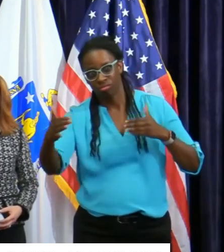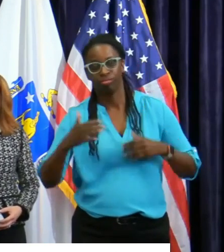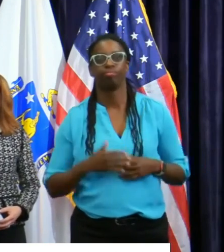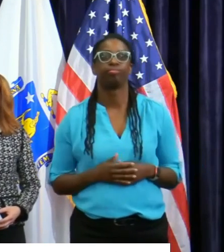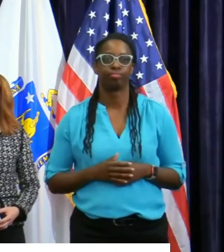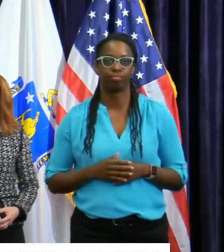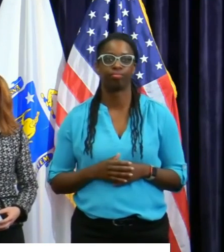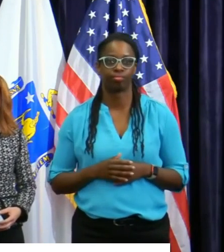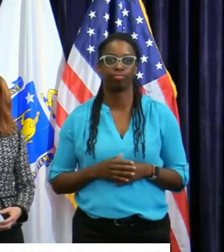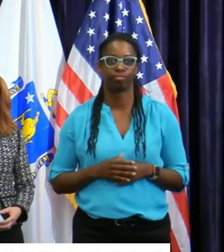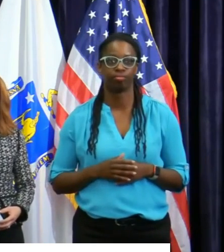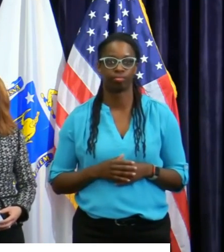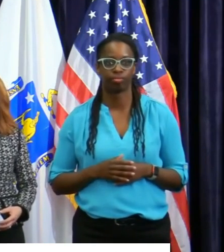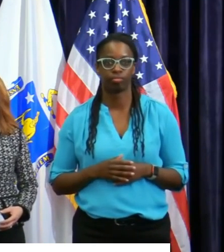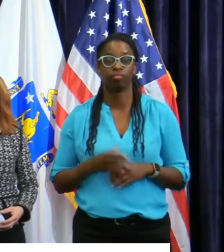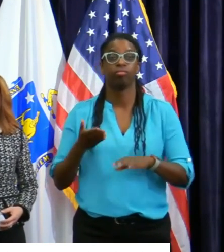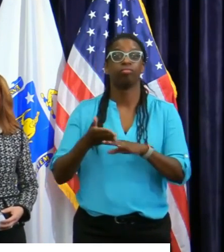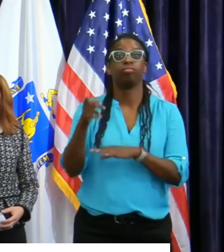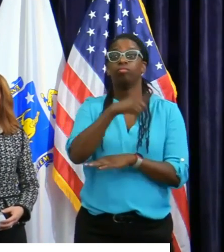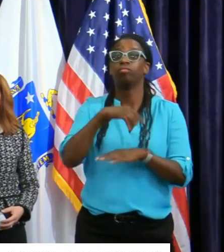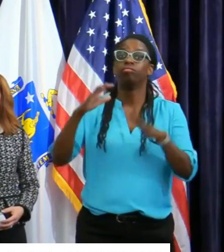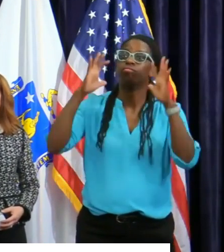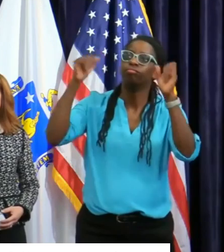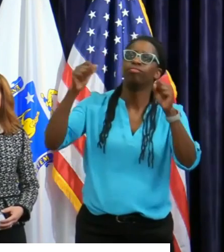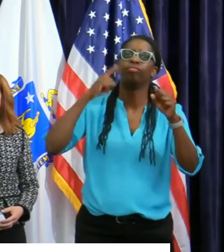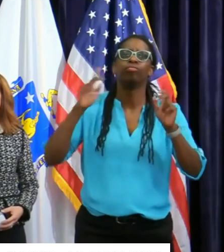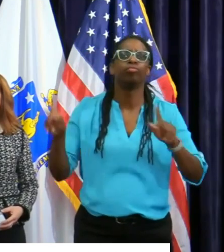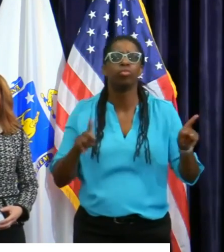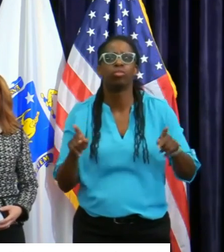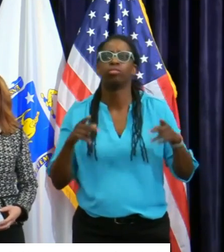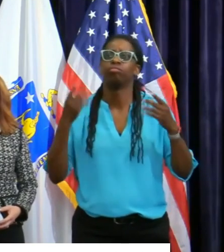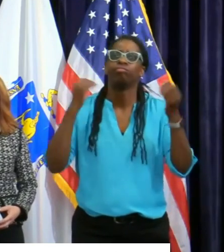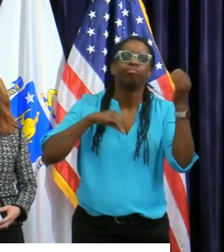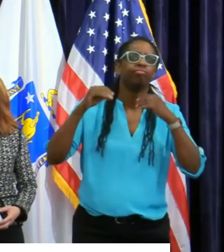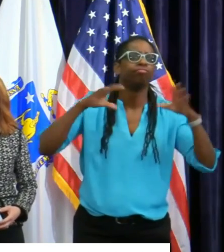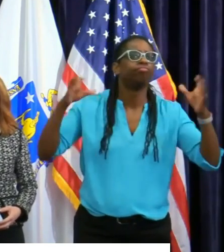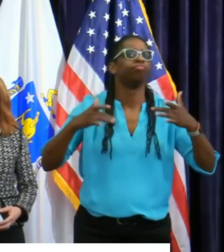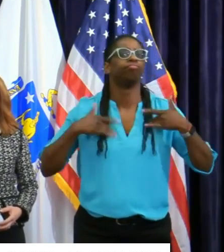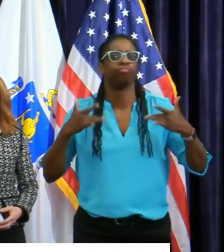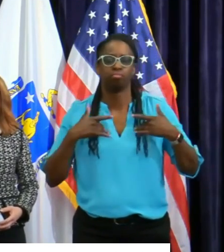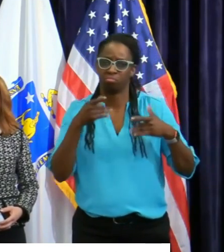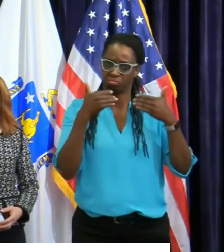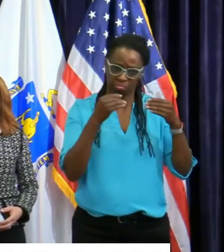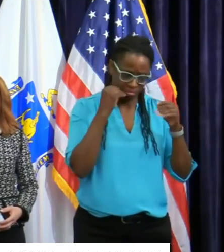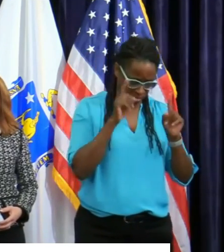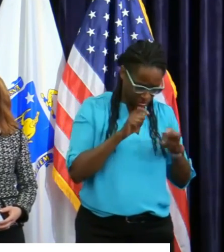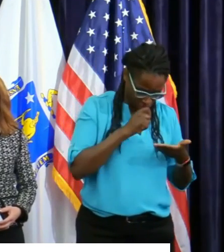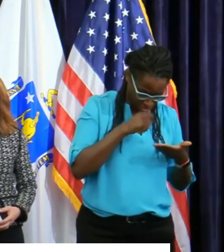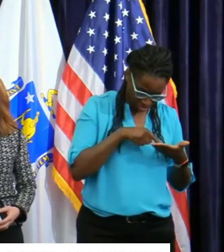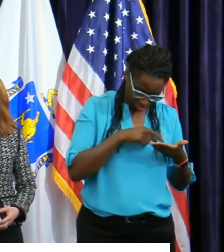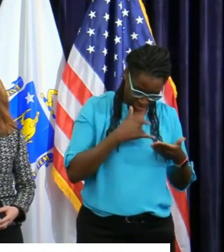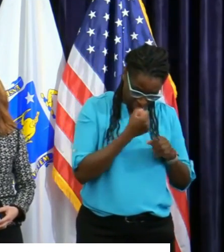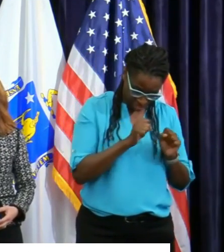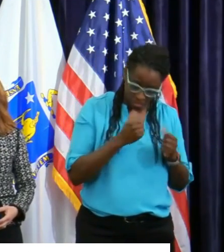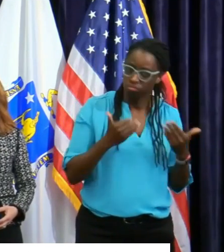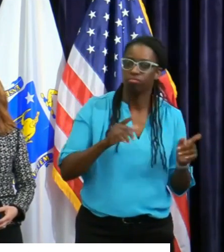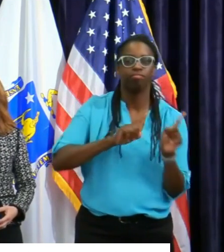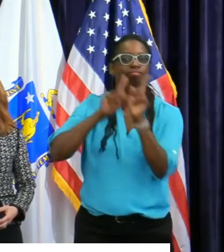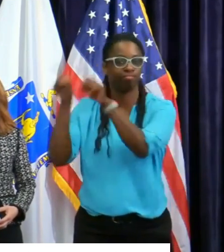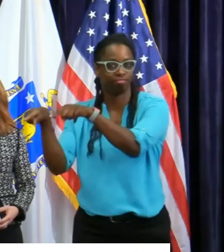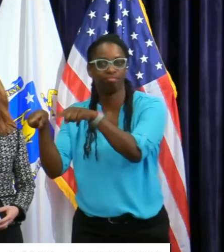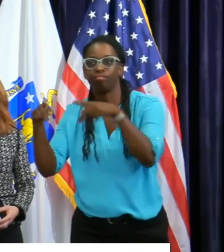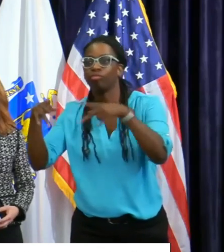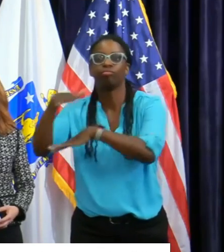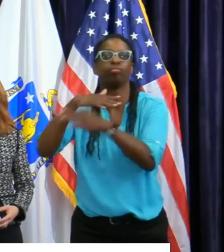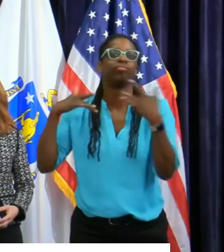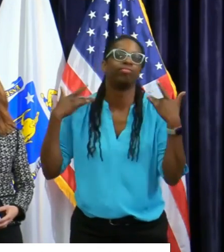and friends. We've secured over 2 million tests from iHealth Labs. This week,